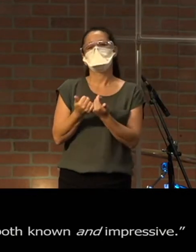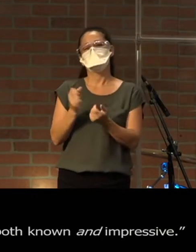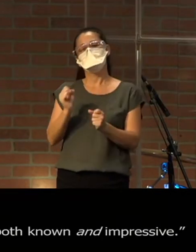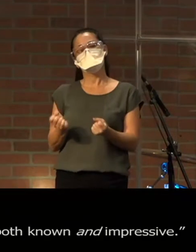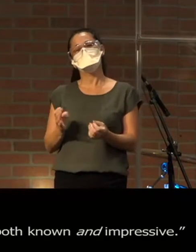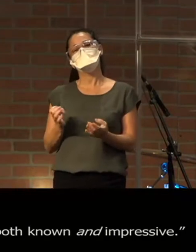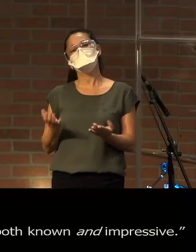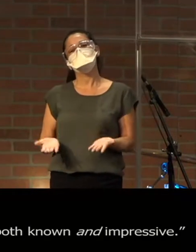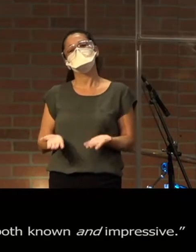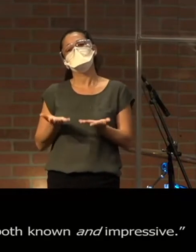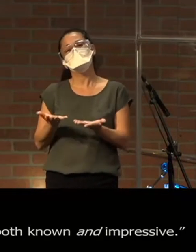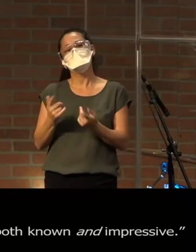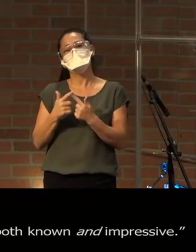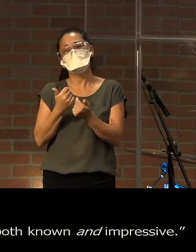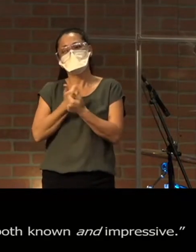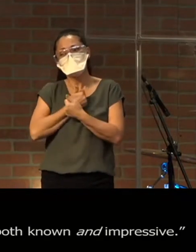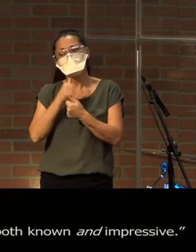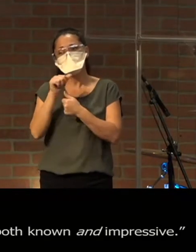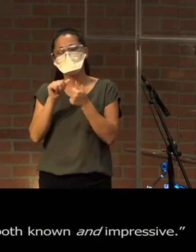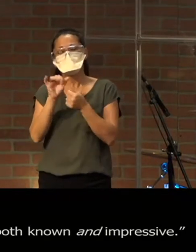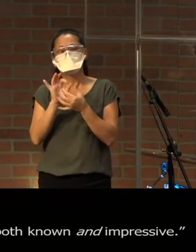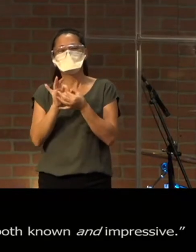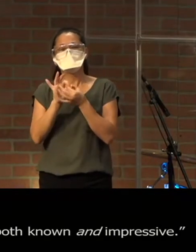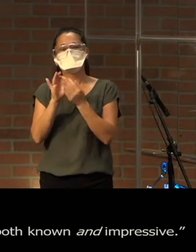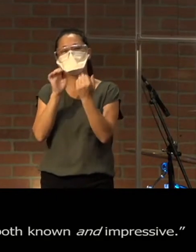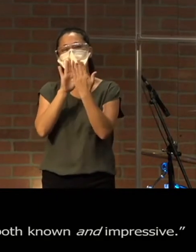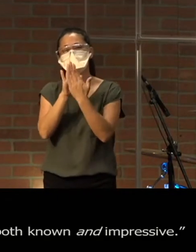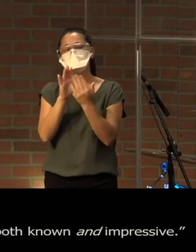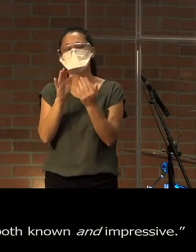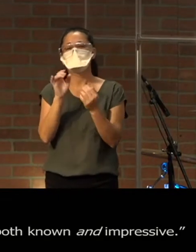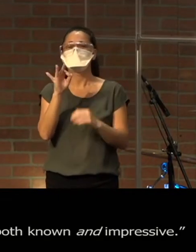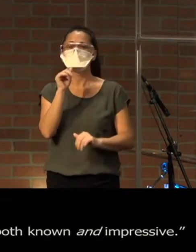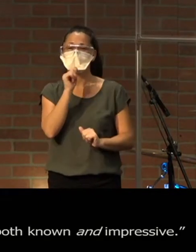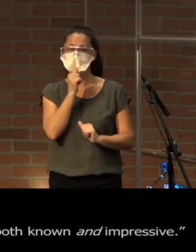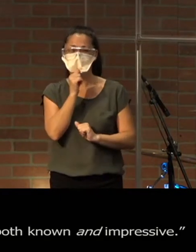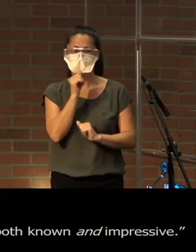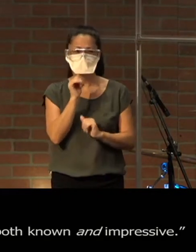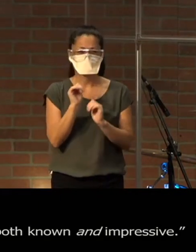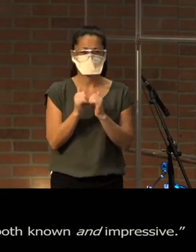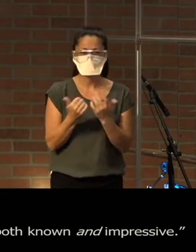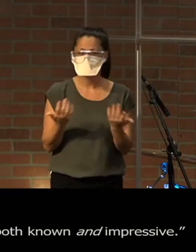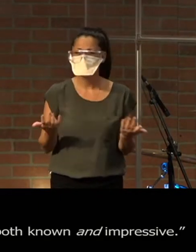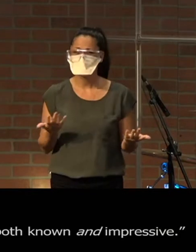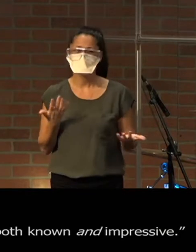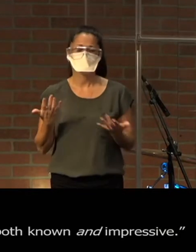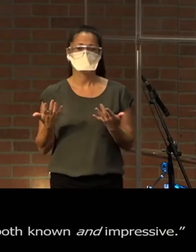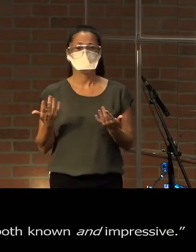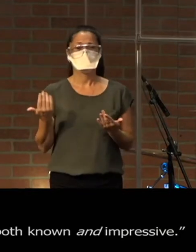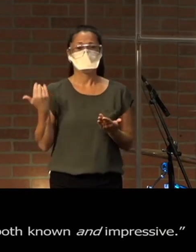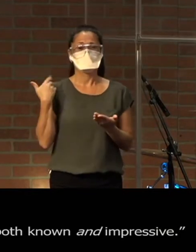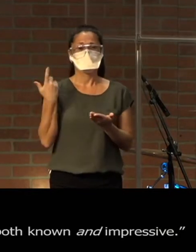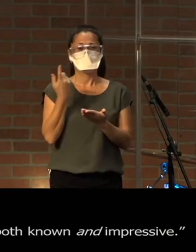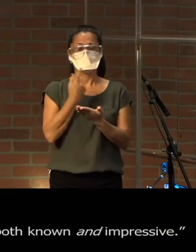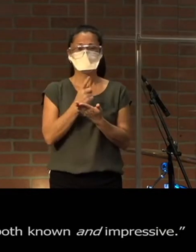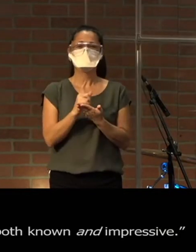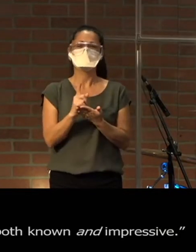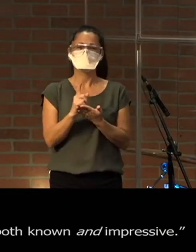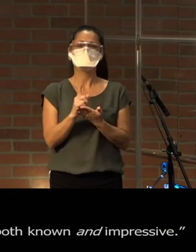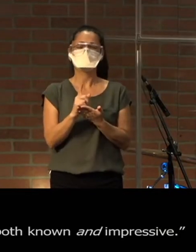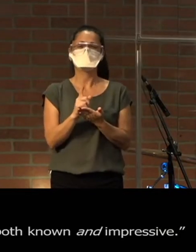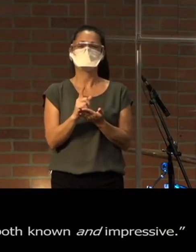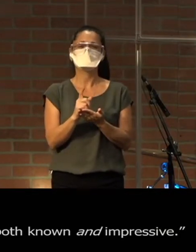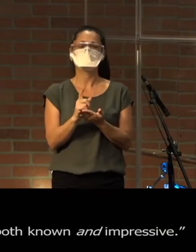one another, especially in the face of suffering? So last week, we reiterated the importance of teaming